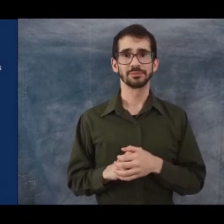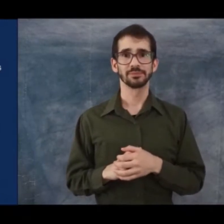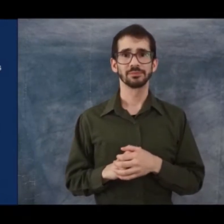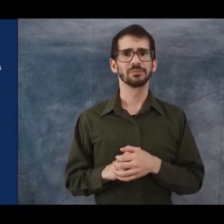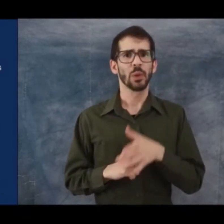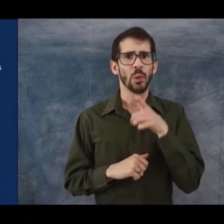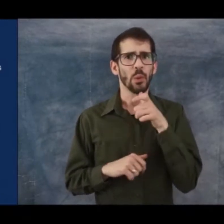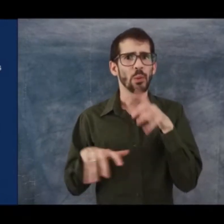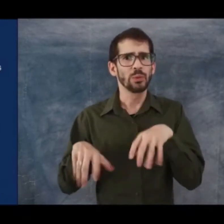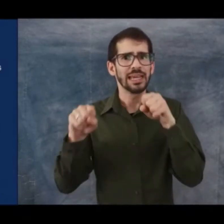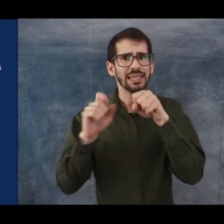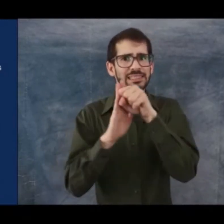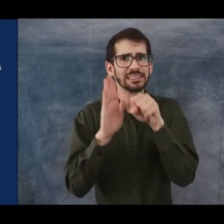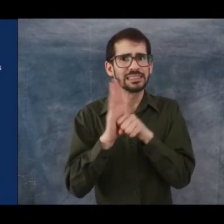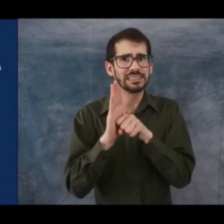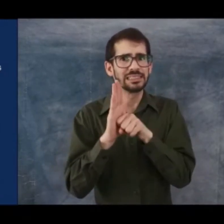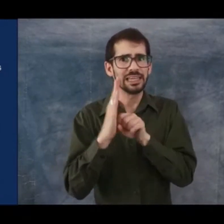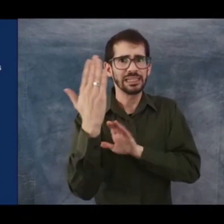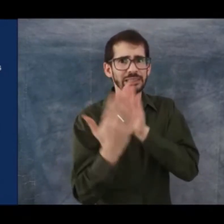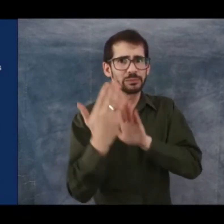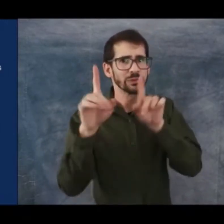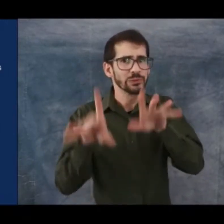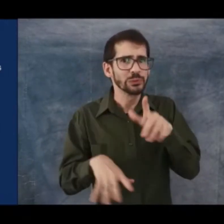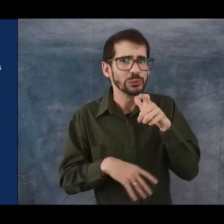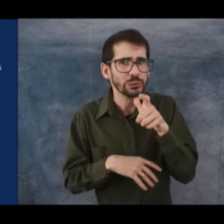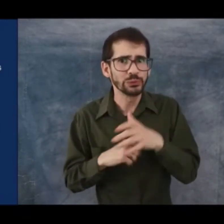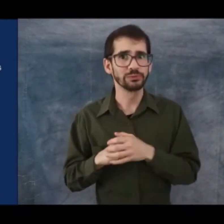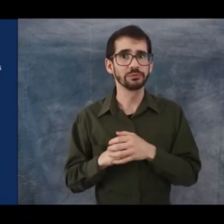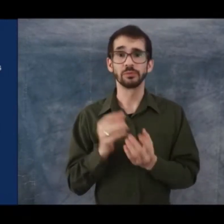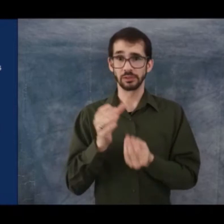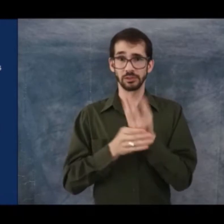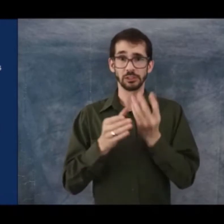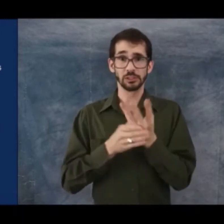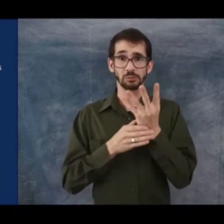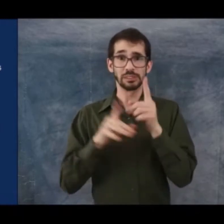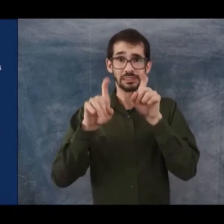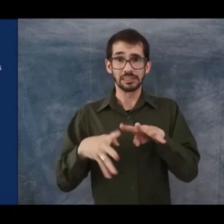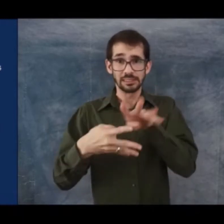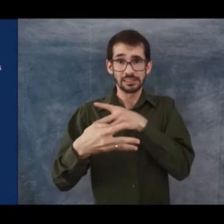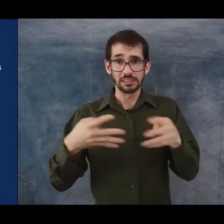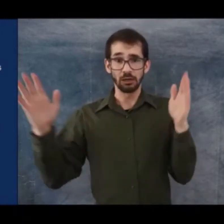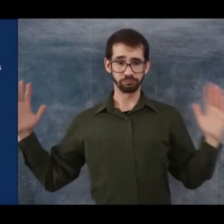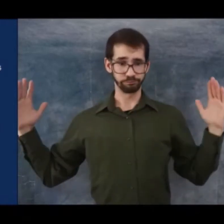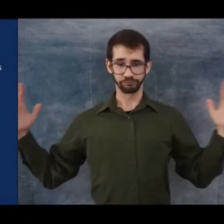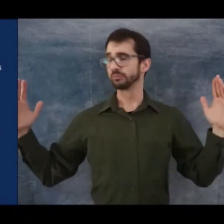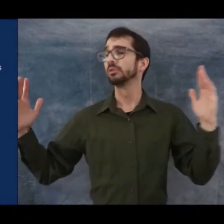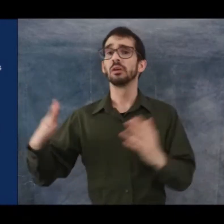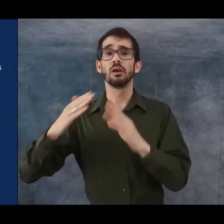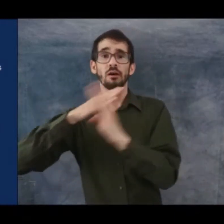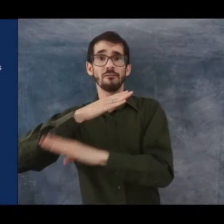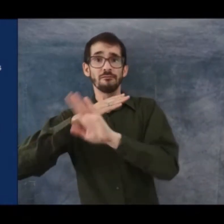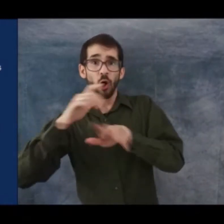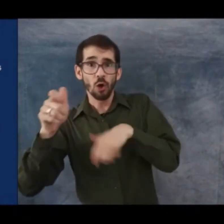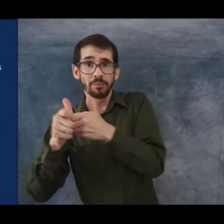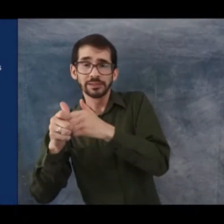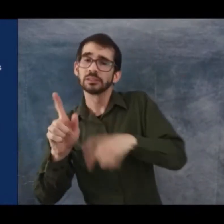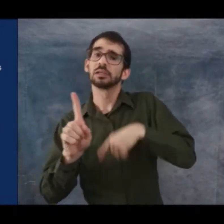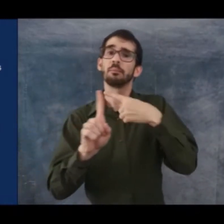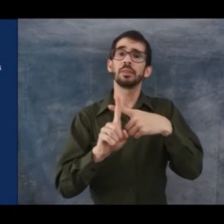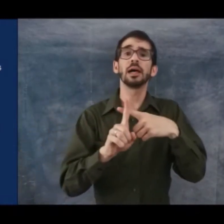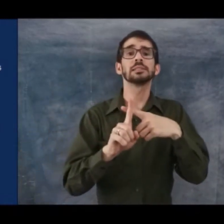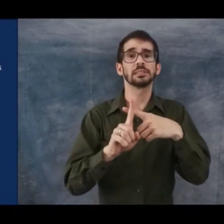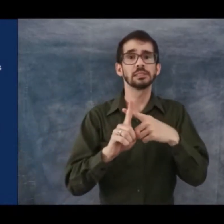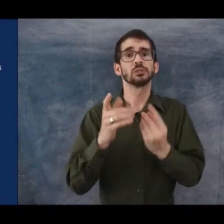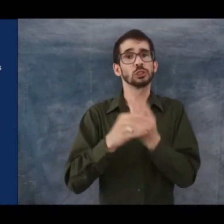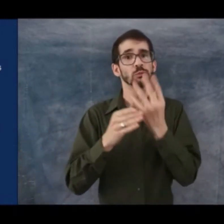Who takes state assessments in person? The spring testing schedule incorporates fall semester makeup testing as well as spring year-long and